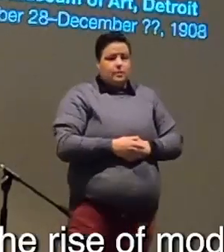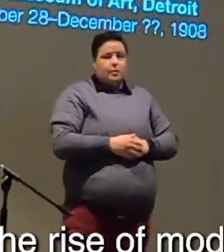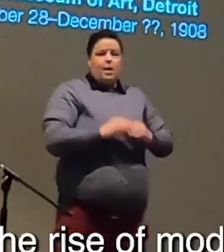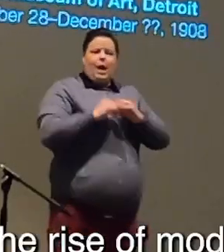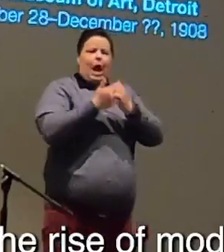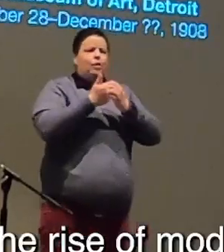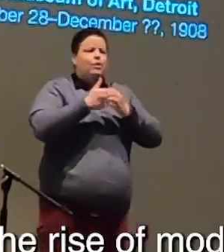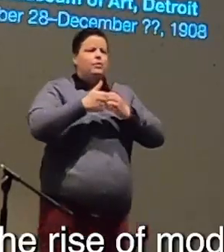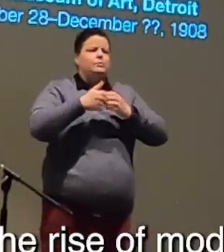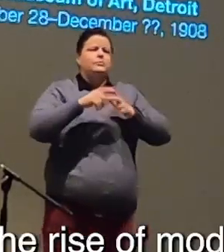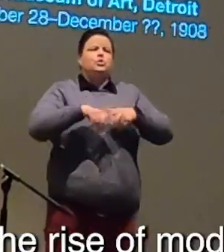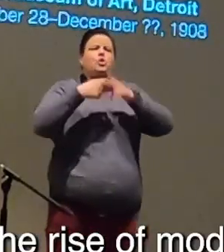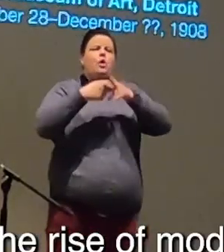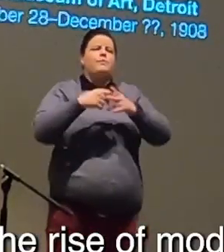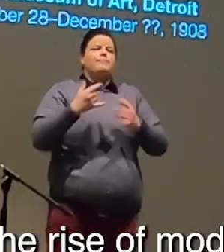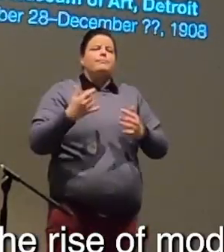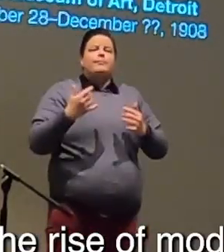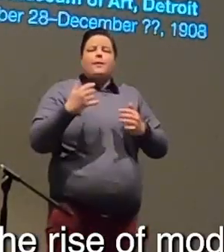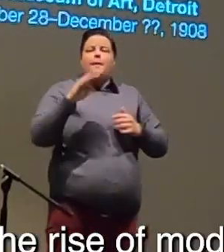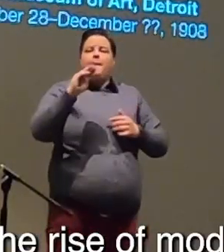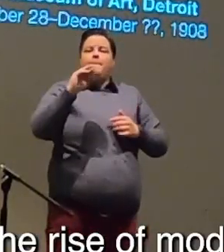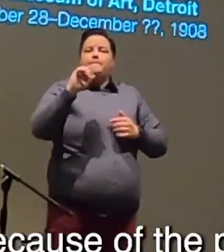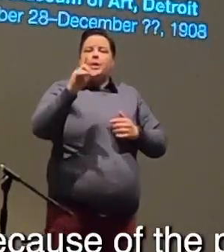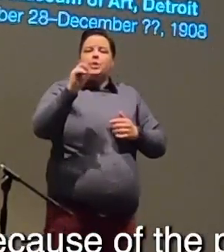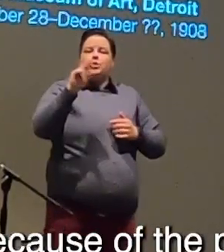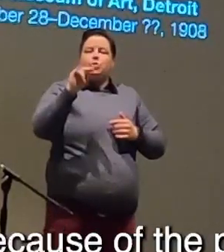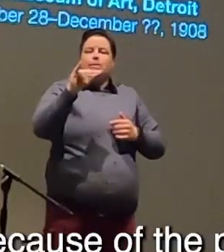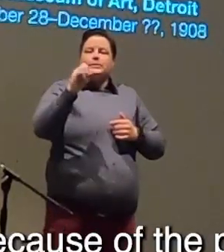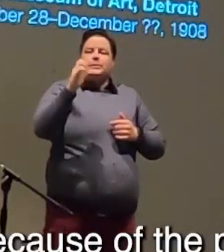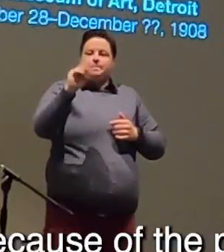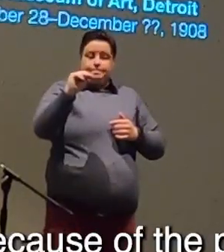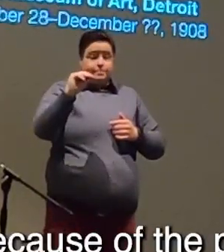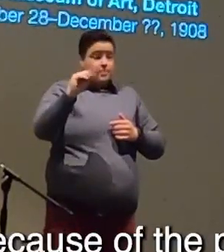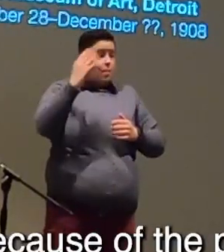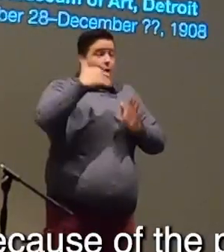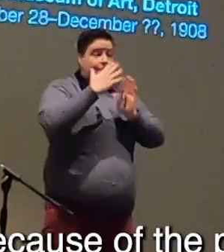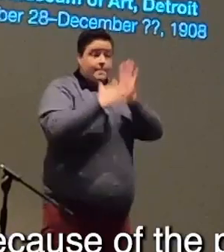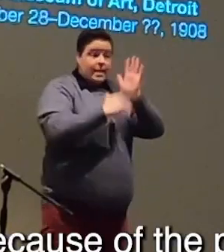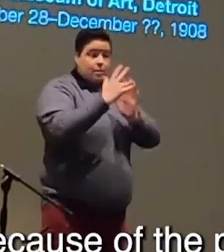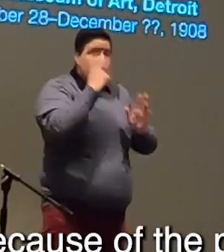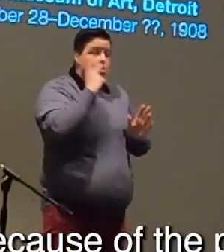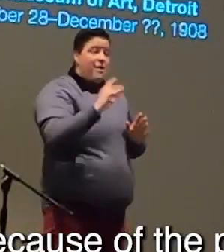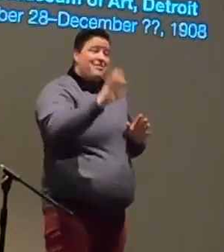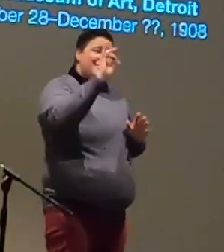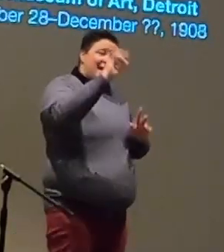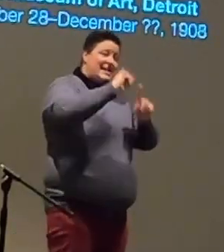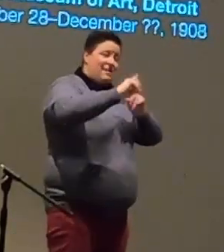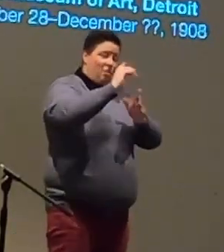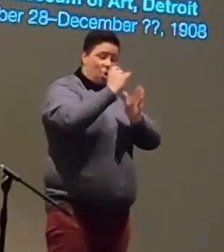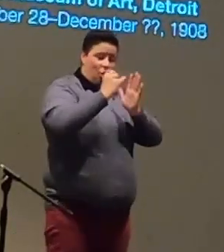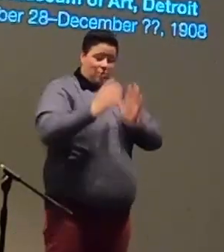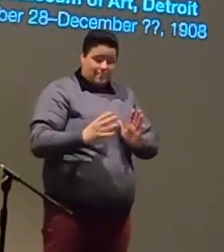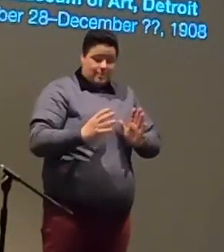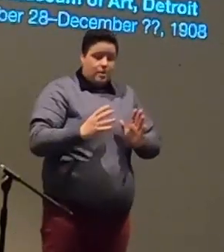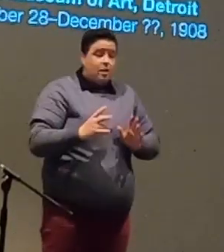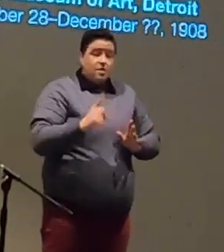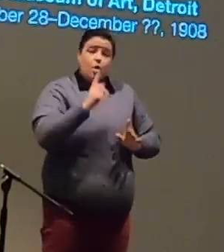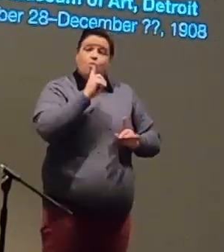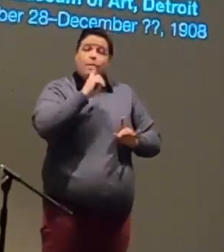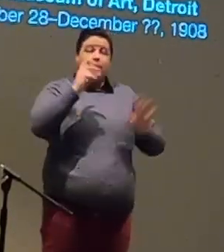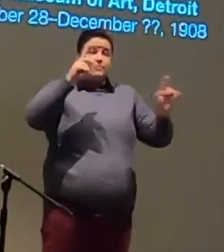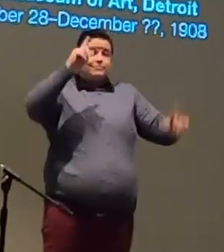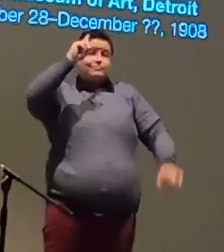of modernism in the United States? Because of the paintings we saw by the 8 artists are certainly